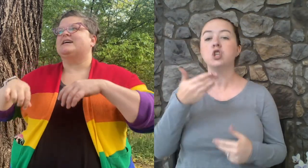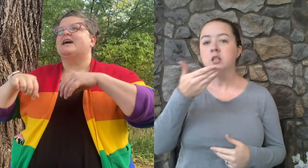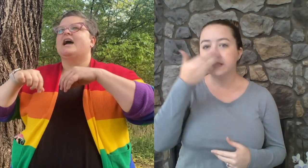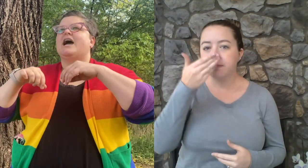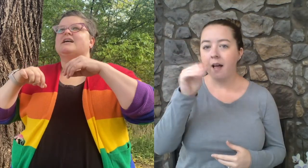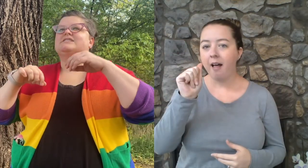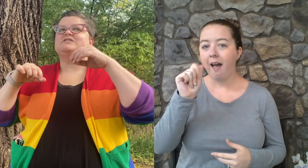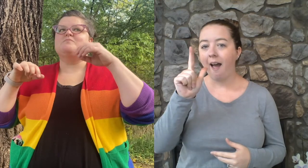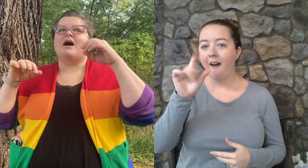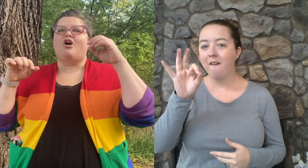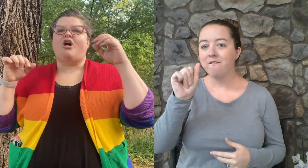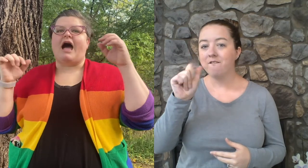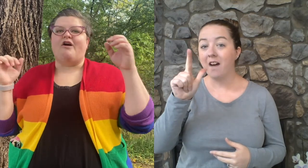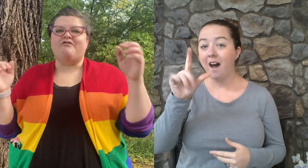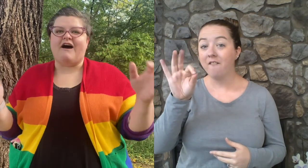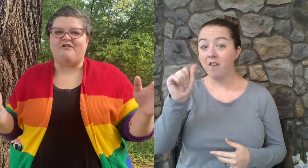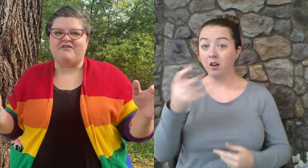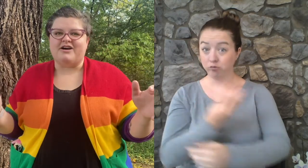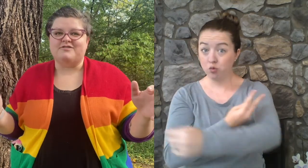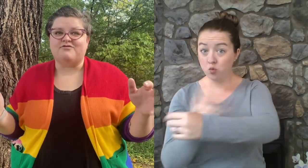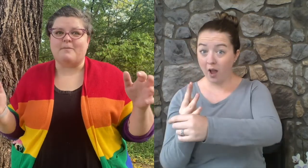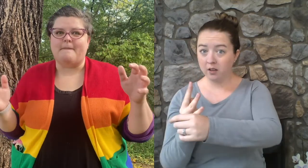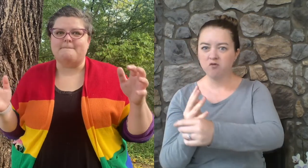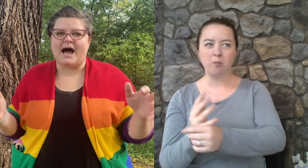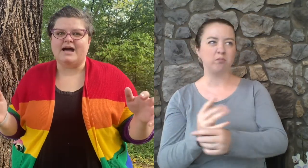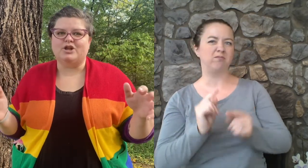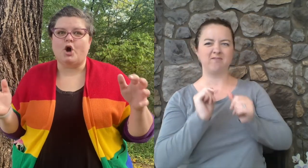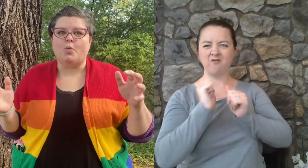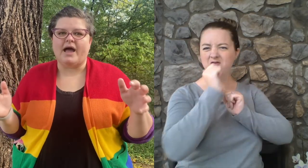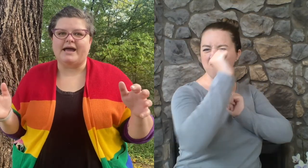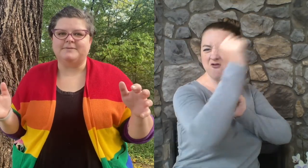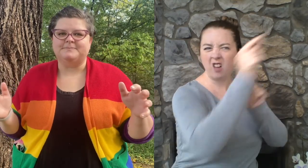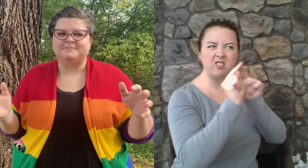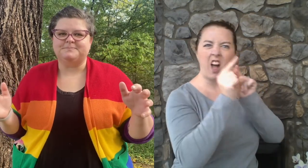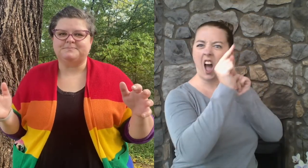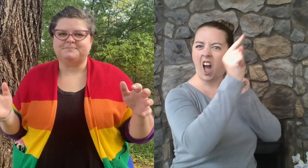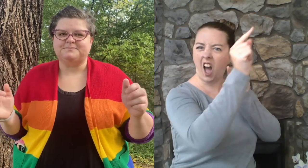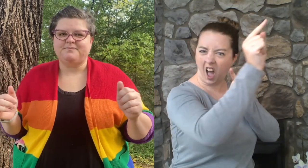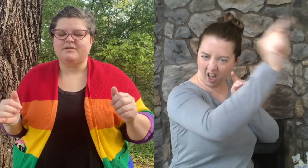could smell alfalfa from a mile away.